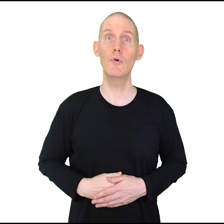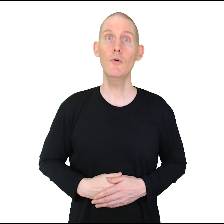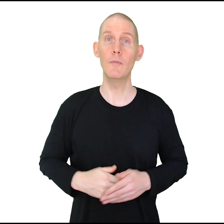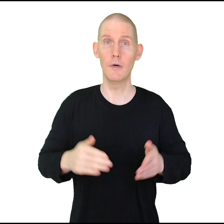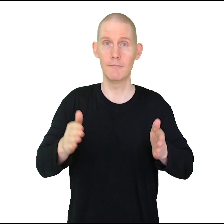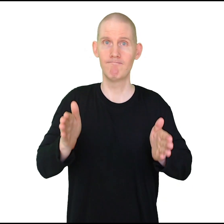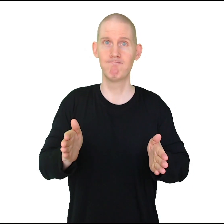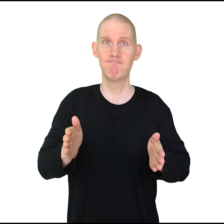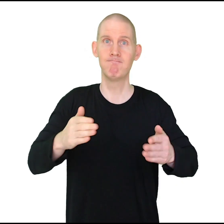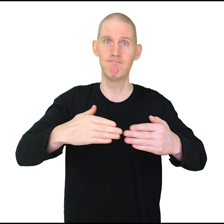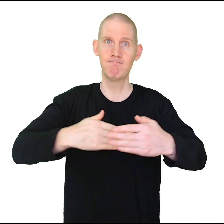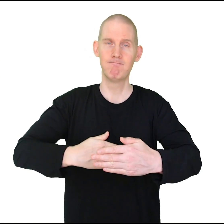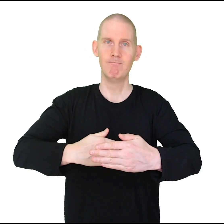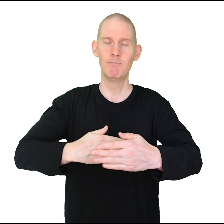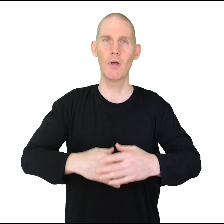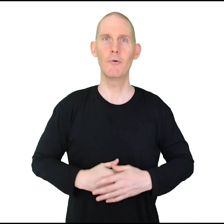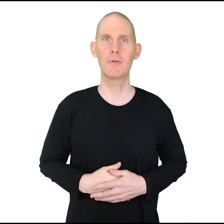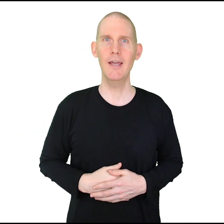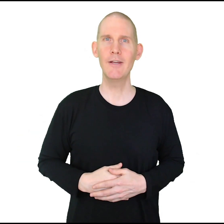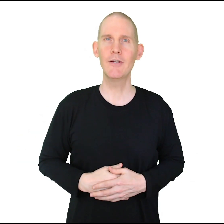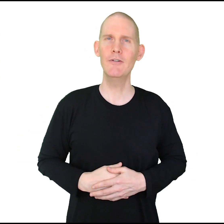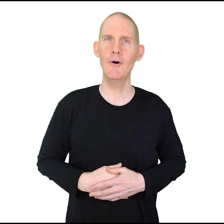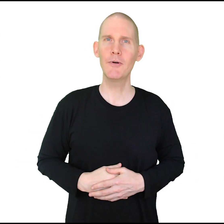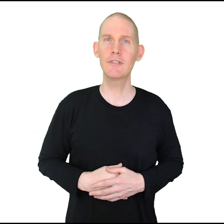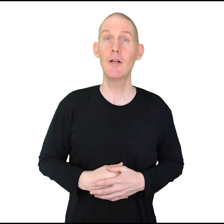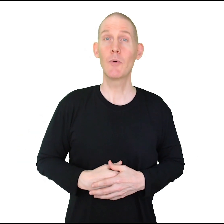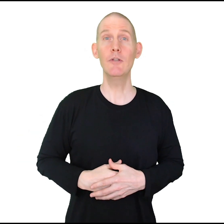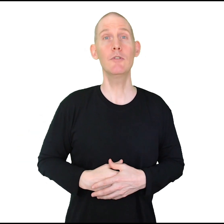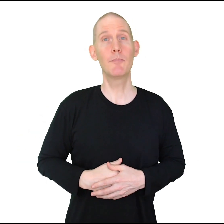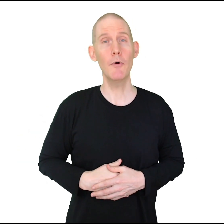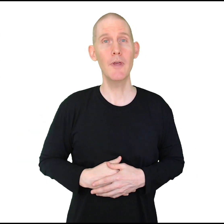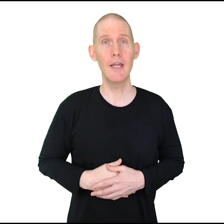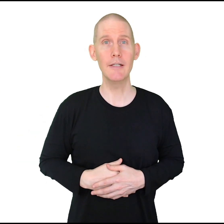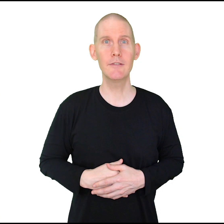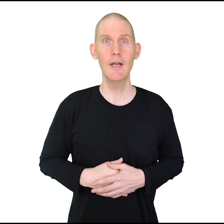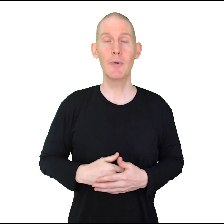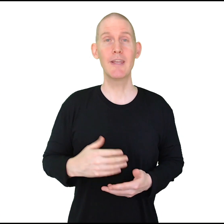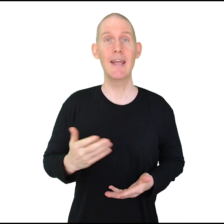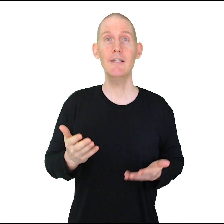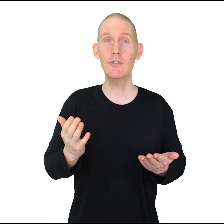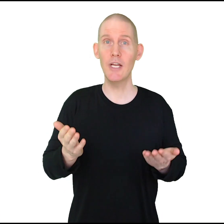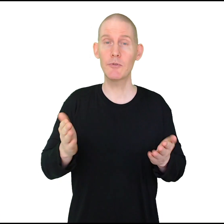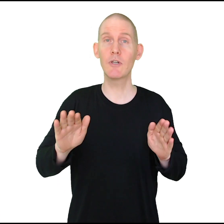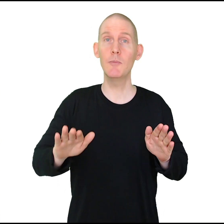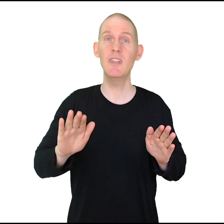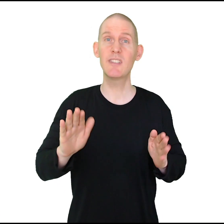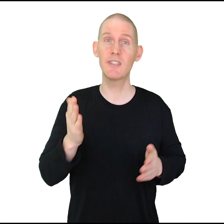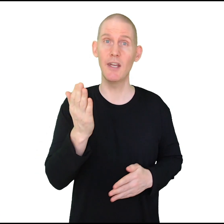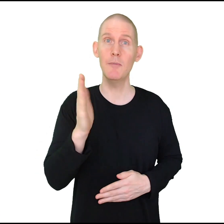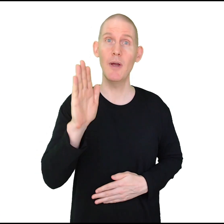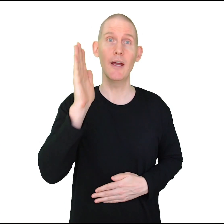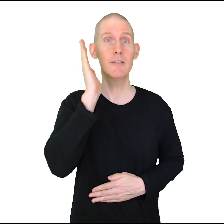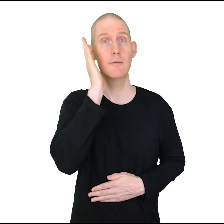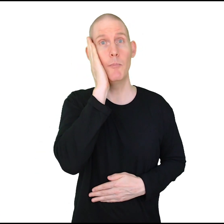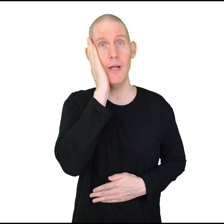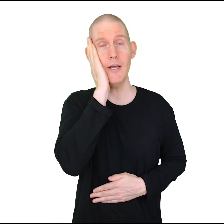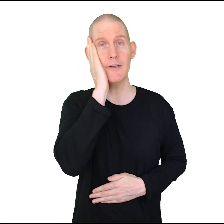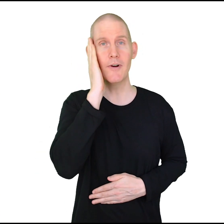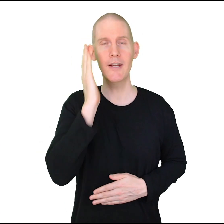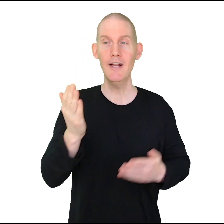room. Okay, you're going to notice we're going to use both hands, but the hand shapes are going to be the same as bed, right?